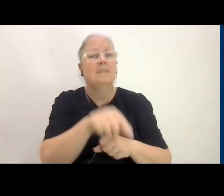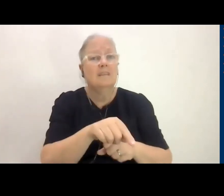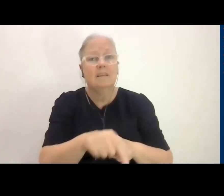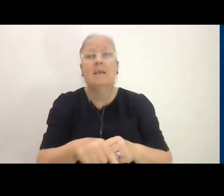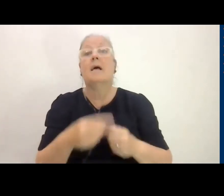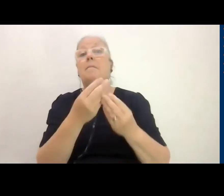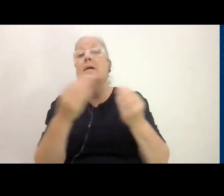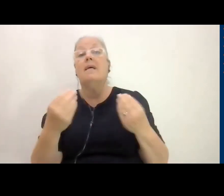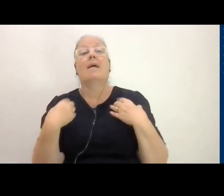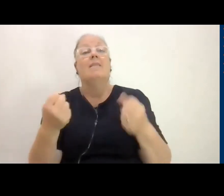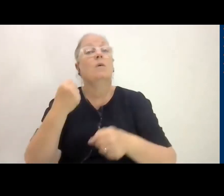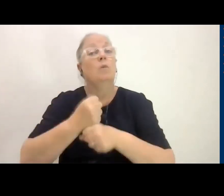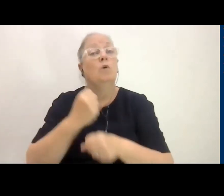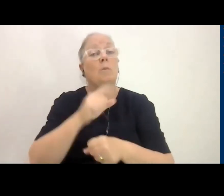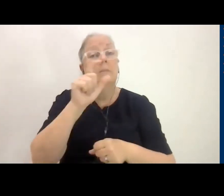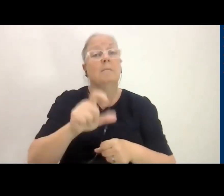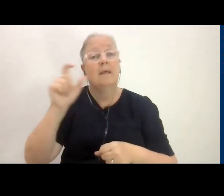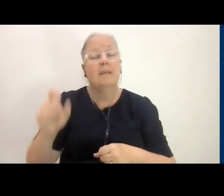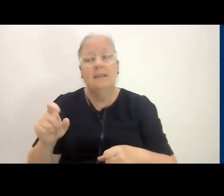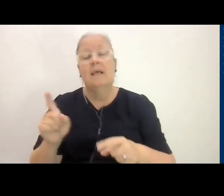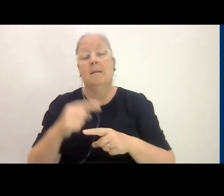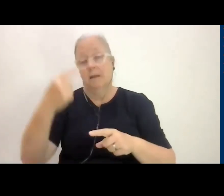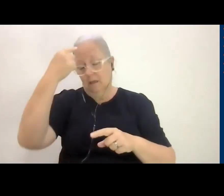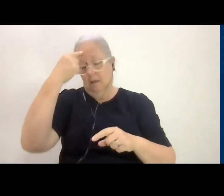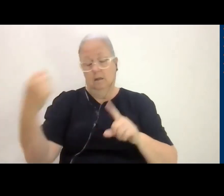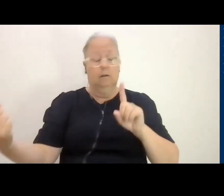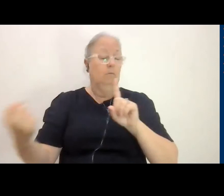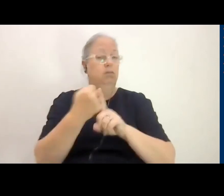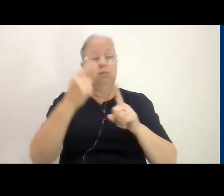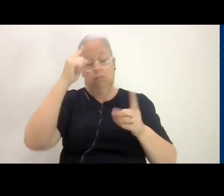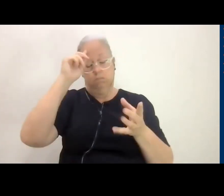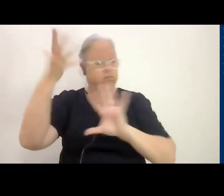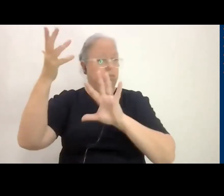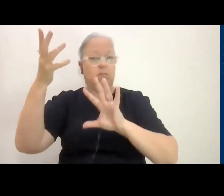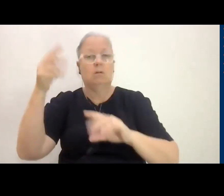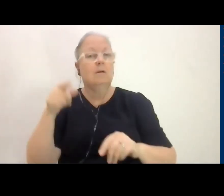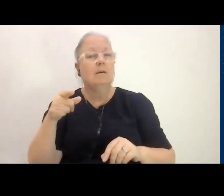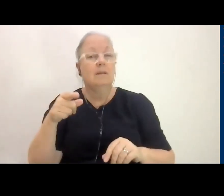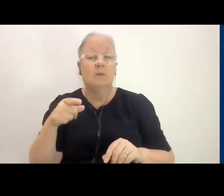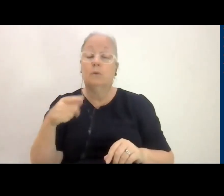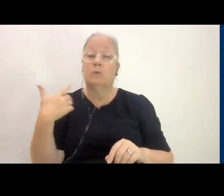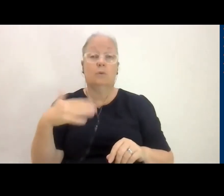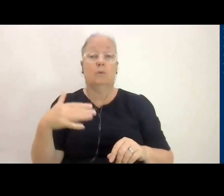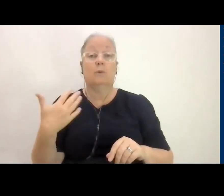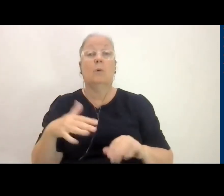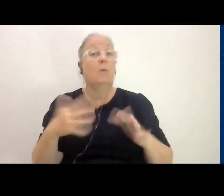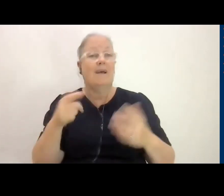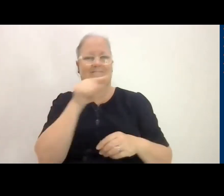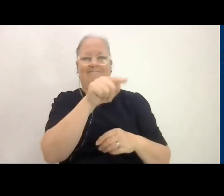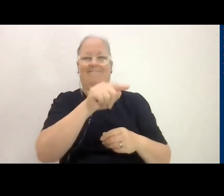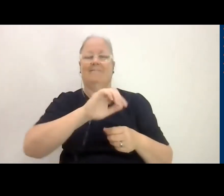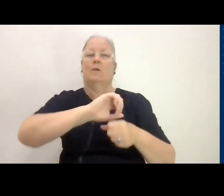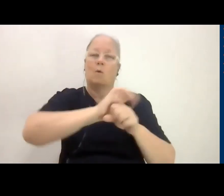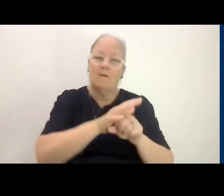workers, the mental toll that COVID-19 has taken on them is just so great and has really impacted also their mental